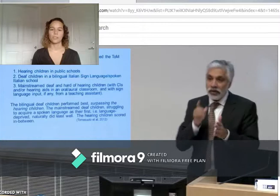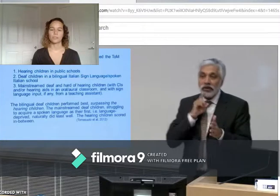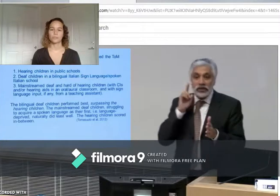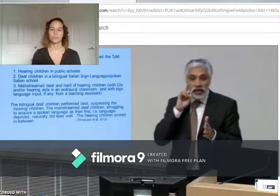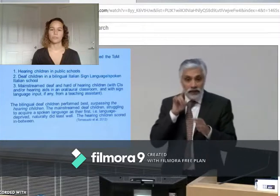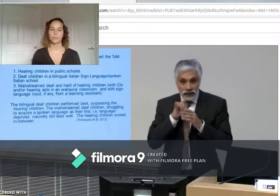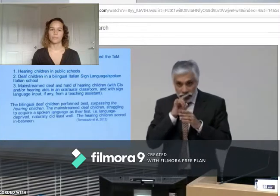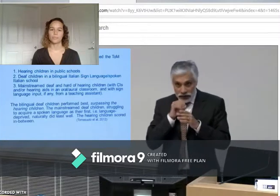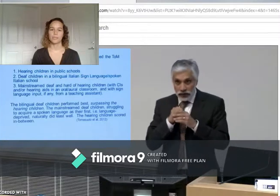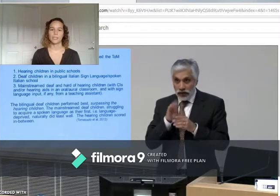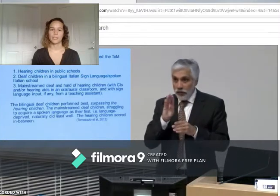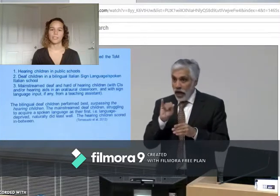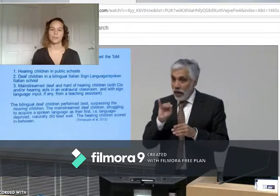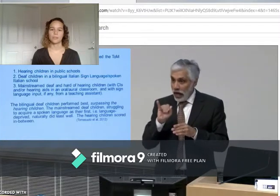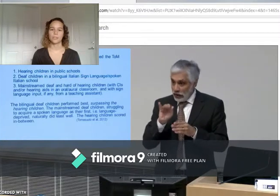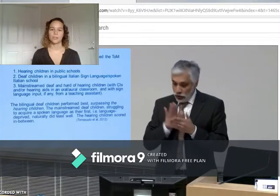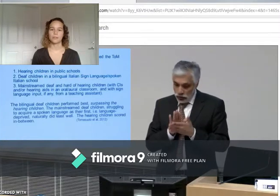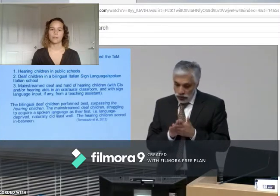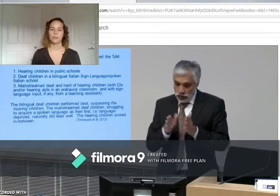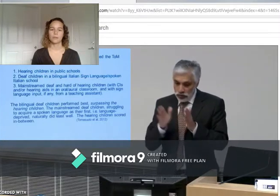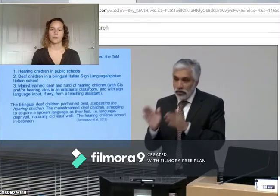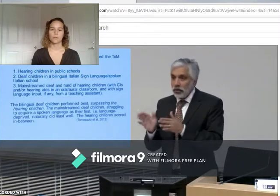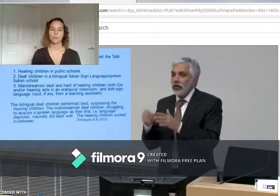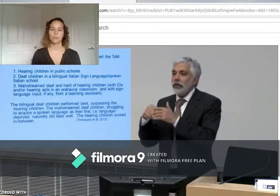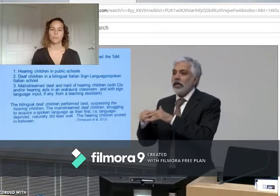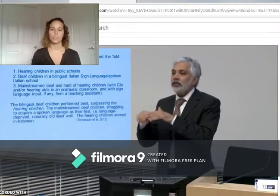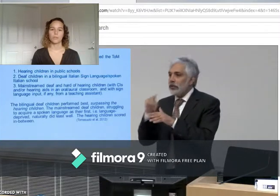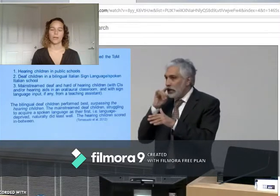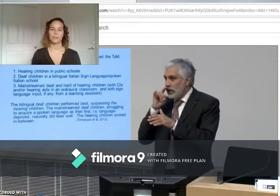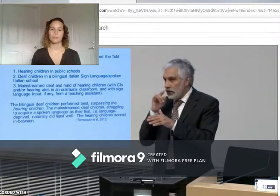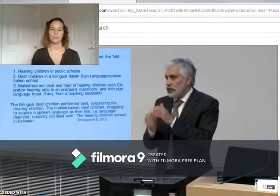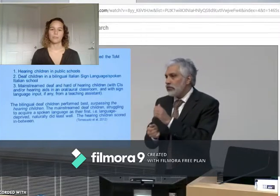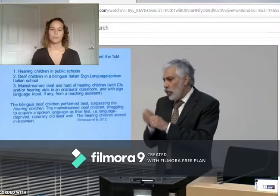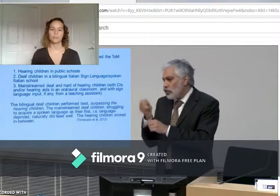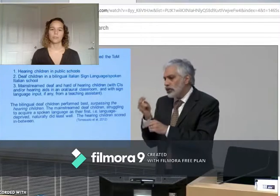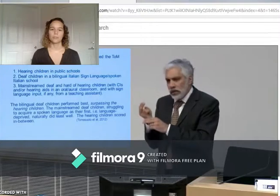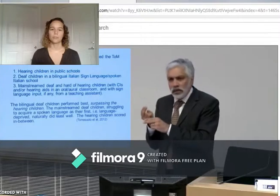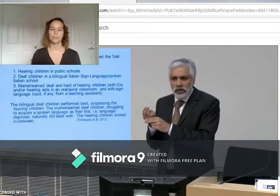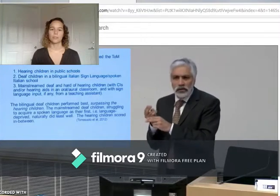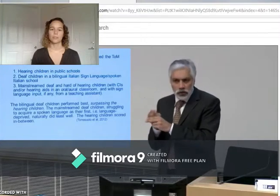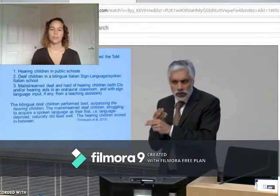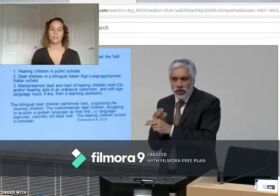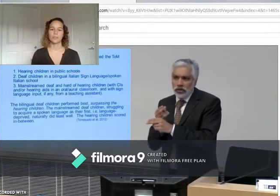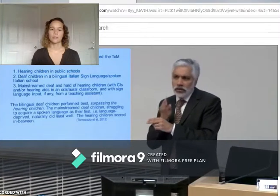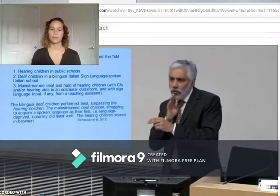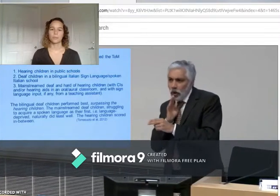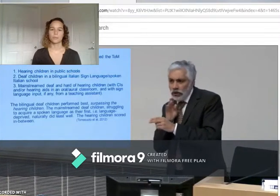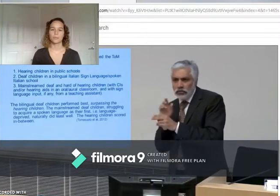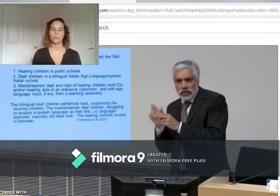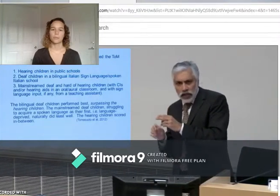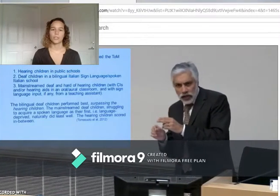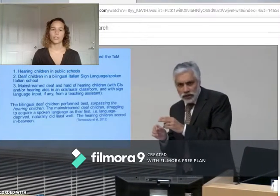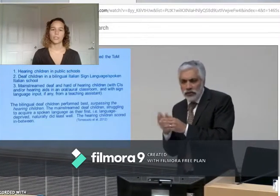them was the control group, regular speaking kids who can hear. One of them went to a bilingual school. And the other